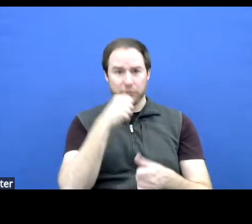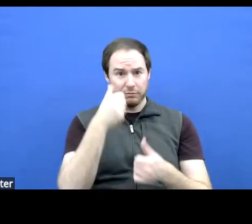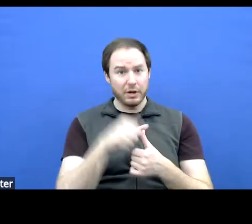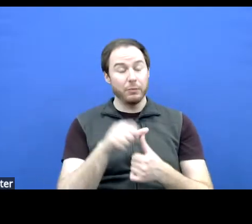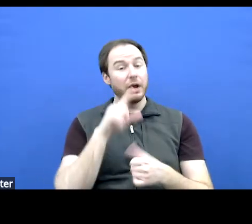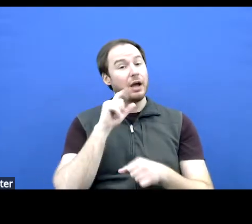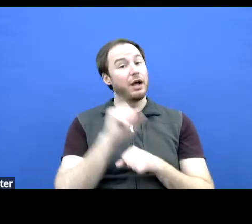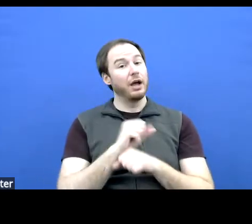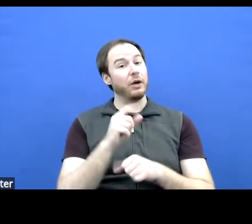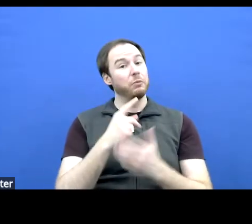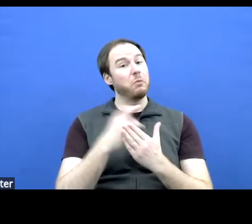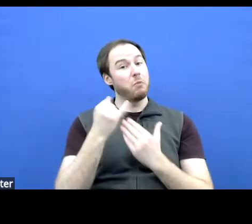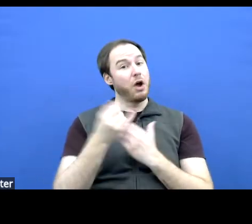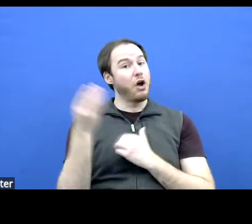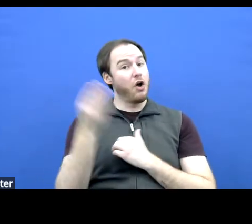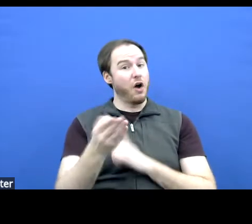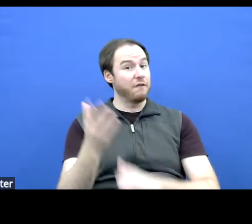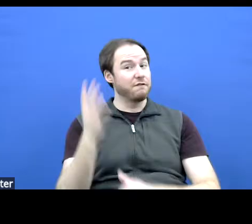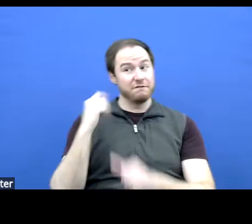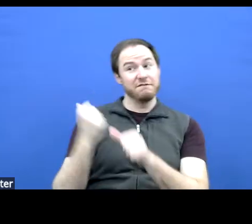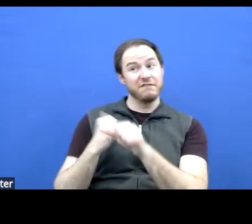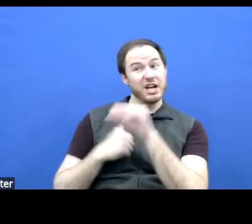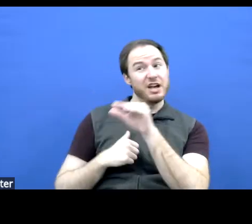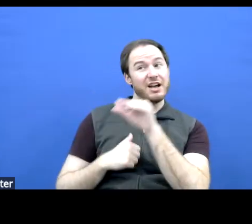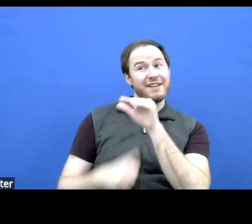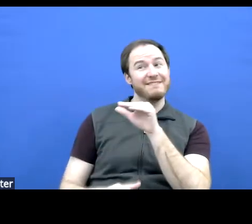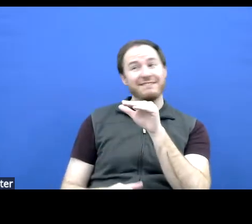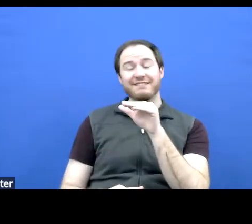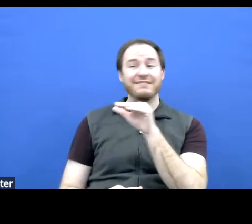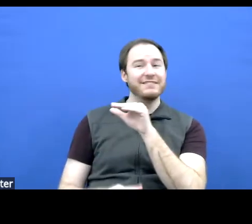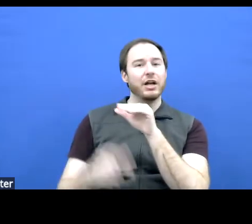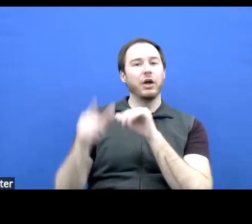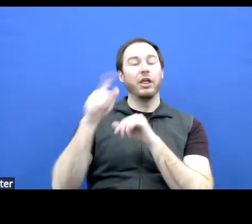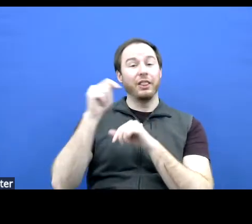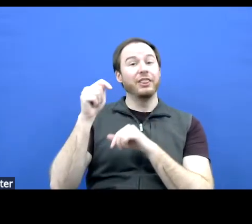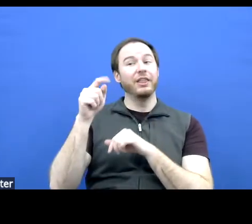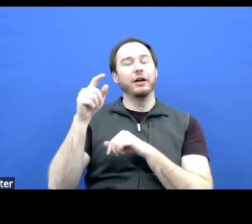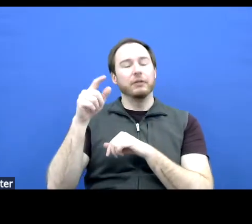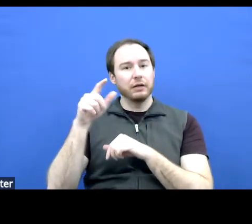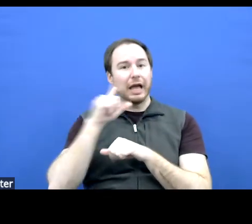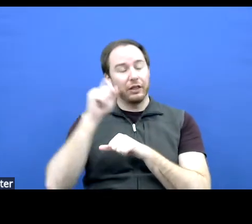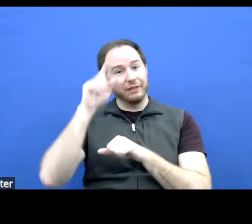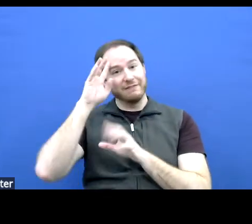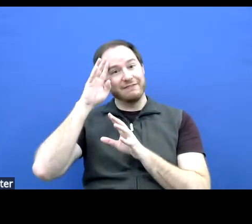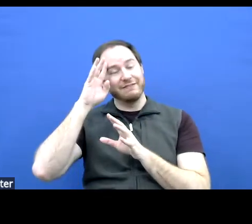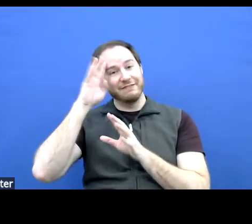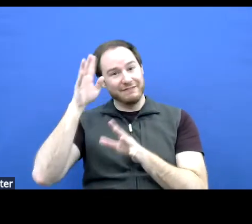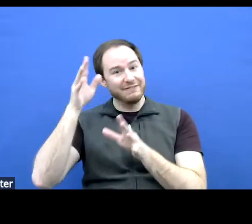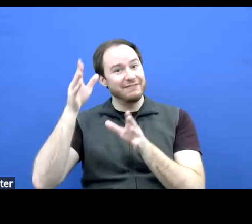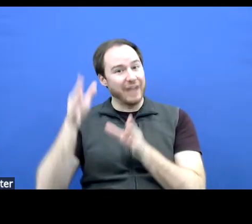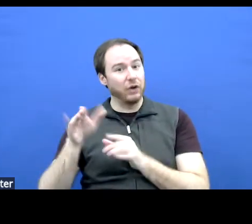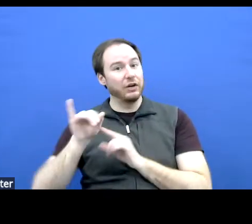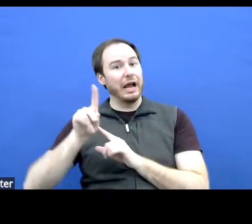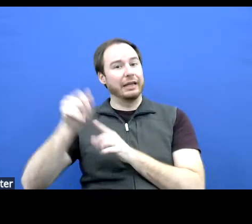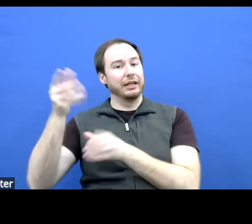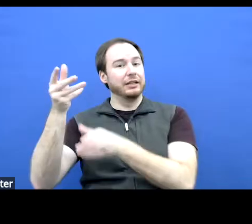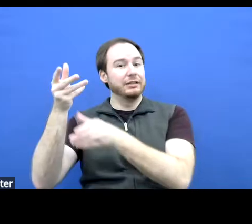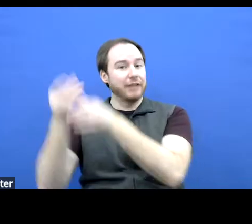that was one of the projects they were going after. And then unfortunately, the founder of IKEA died. And there was